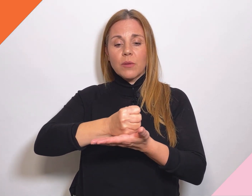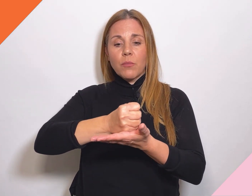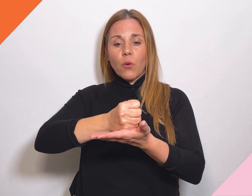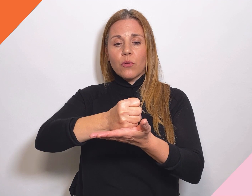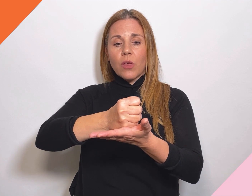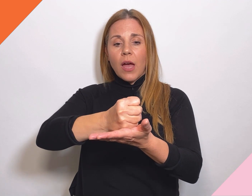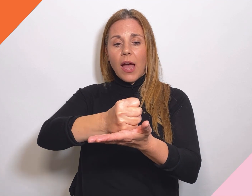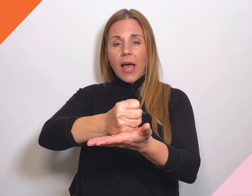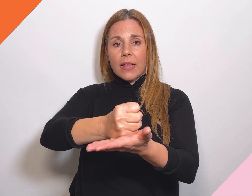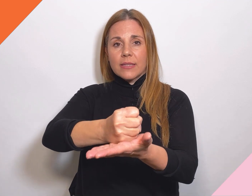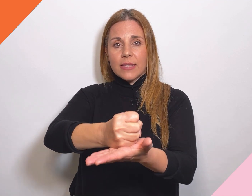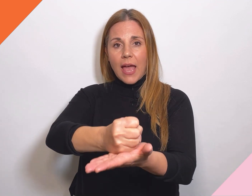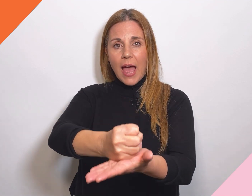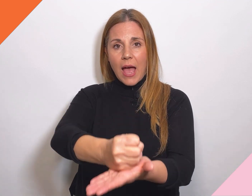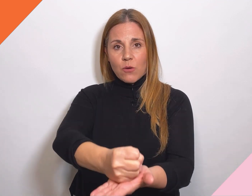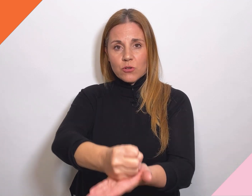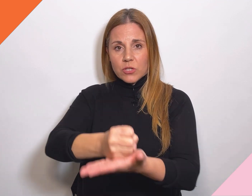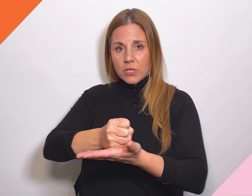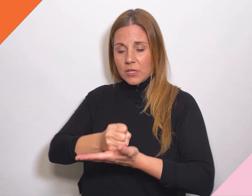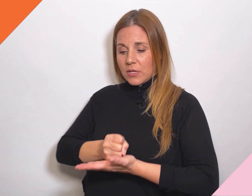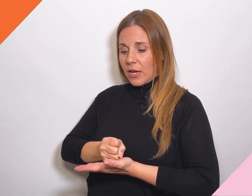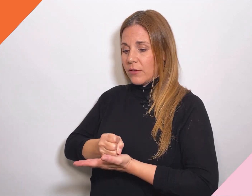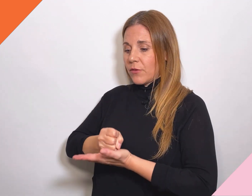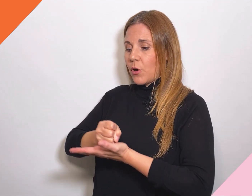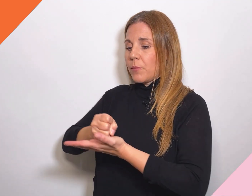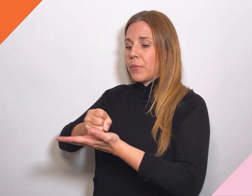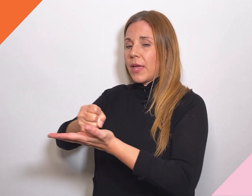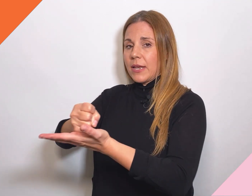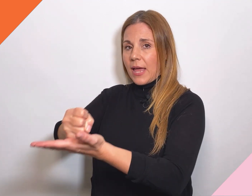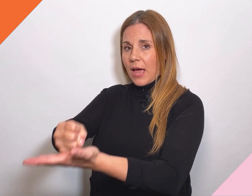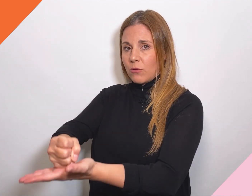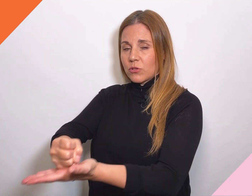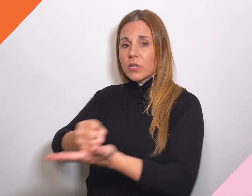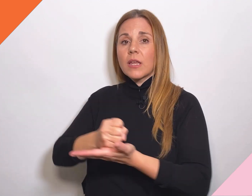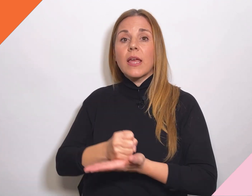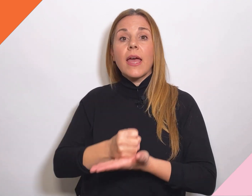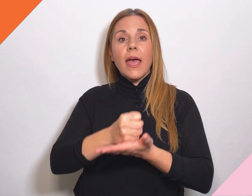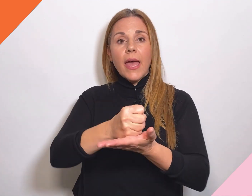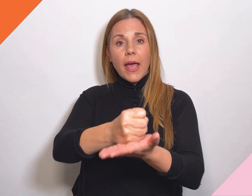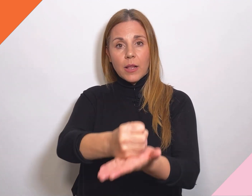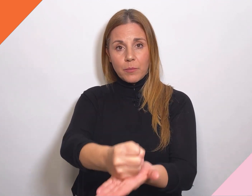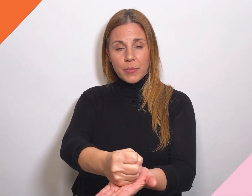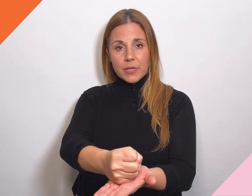both hands out, kind of up and out. Help,